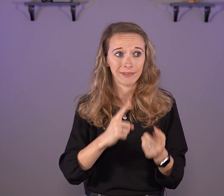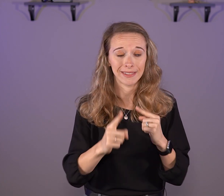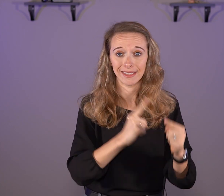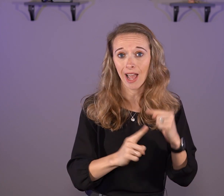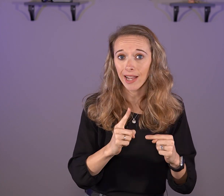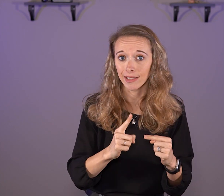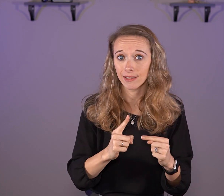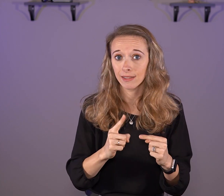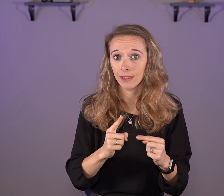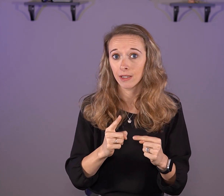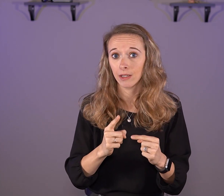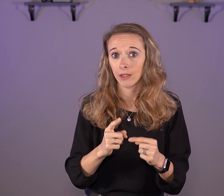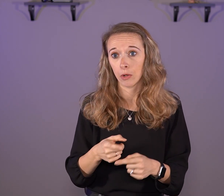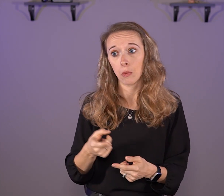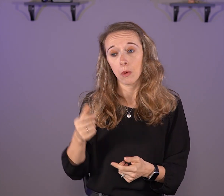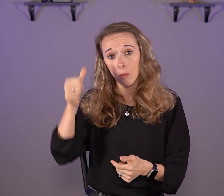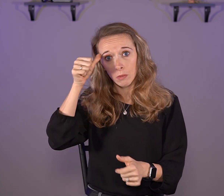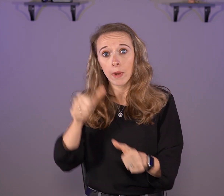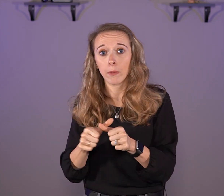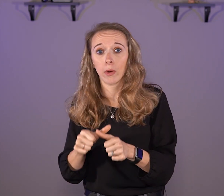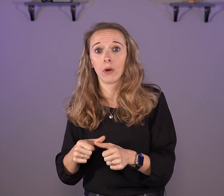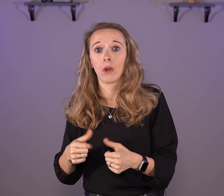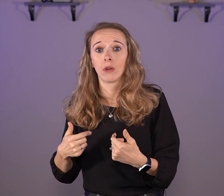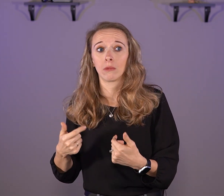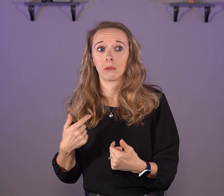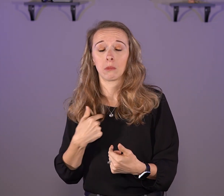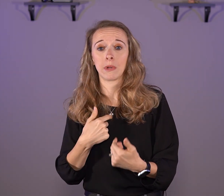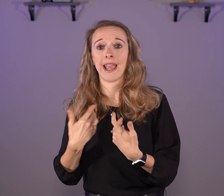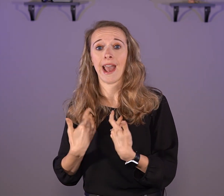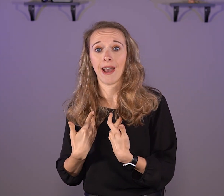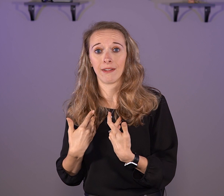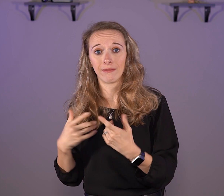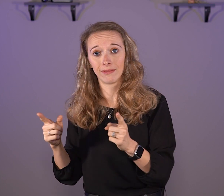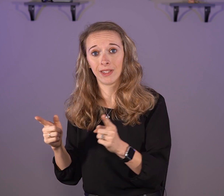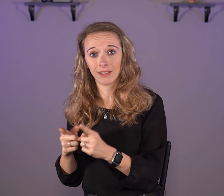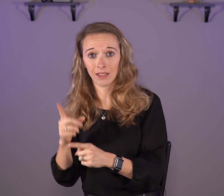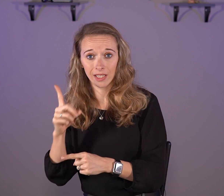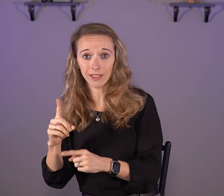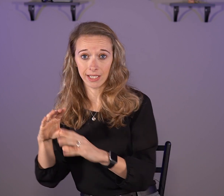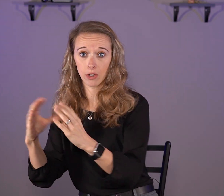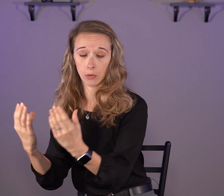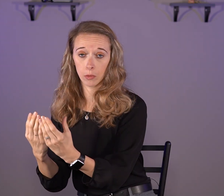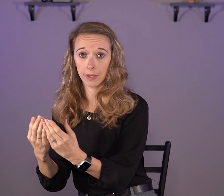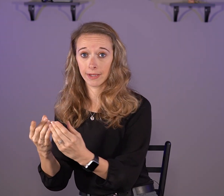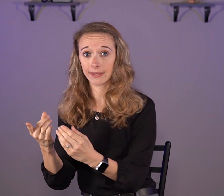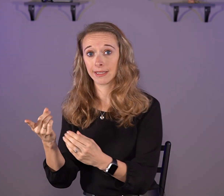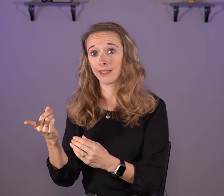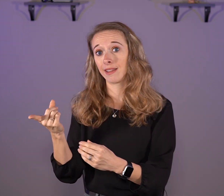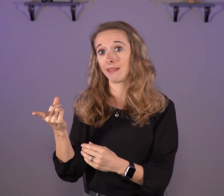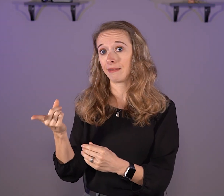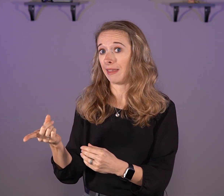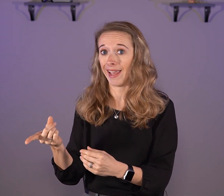deaf signs. Remember, we have the little d group.